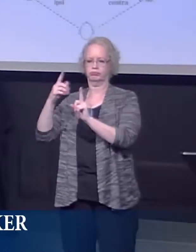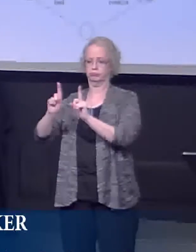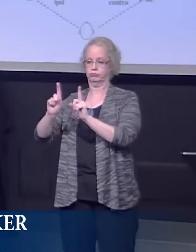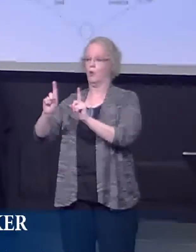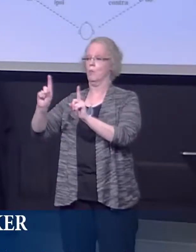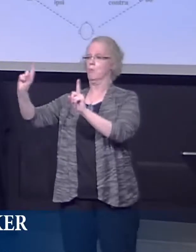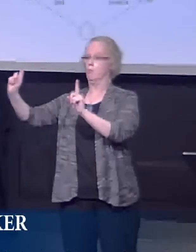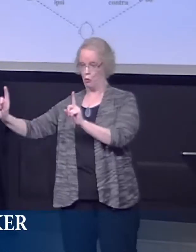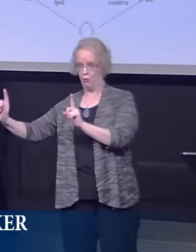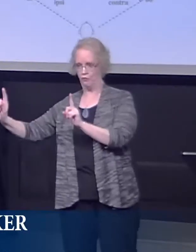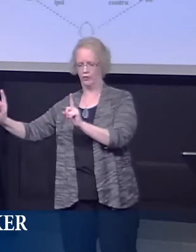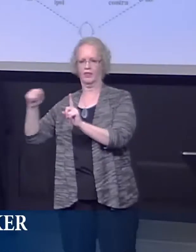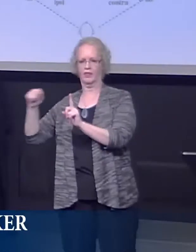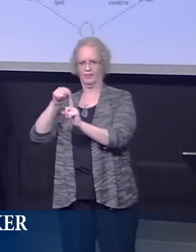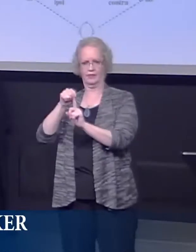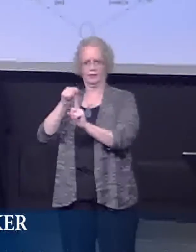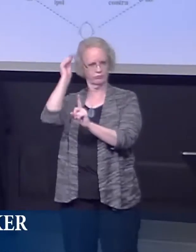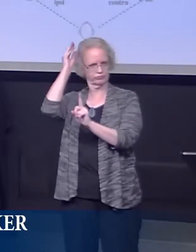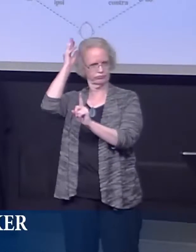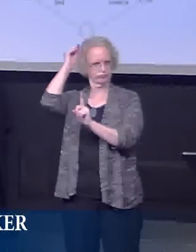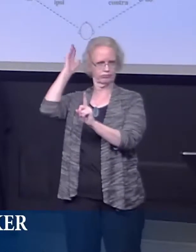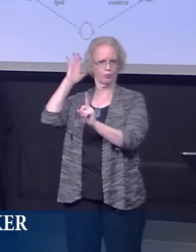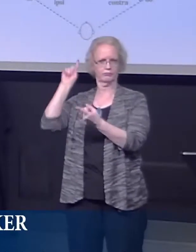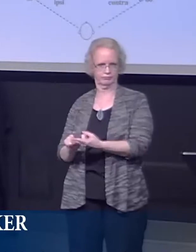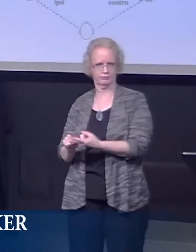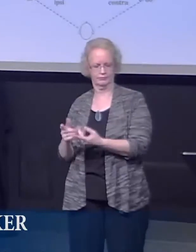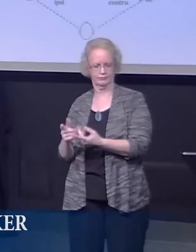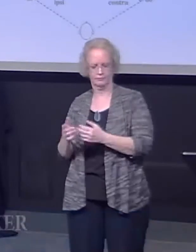So we have two very different